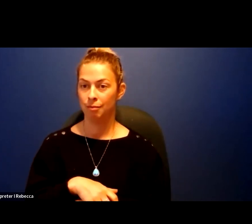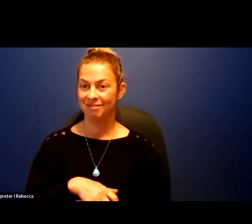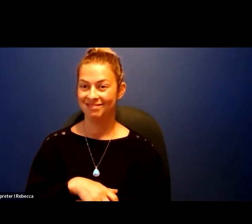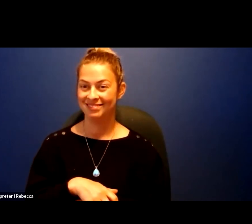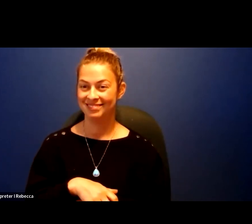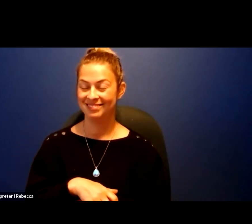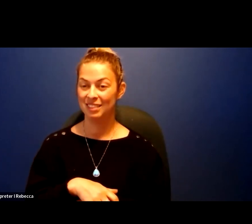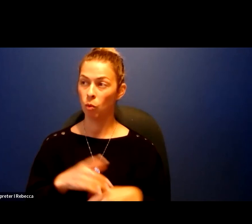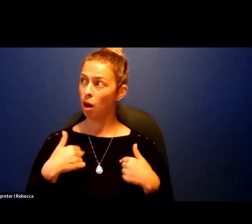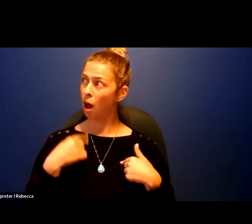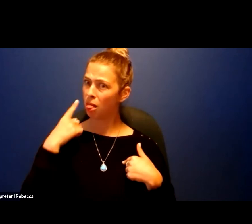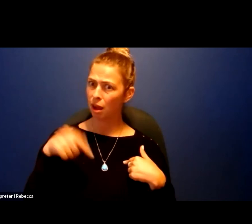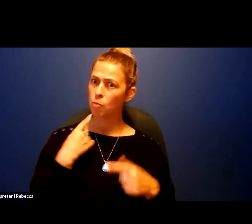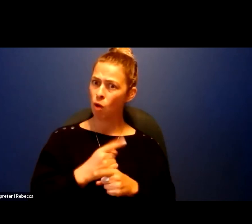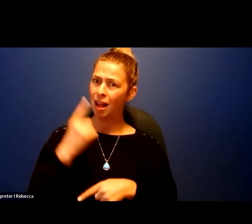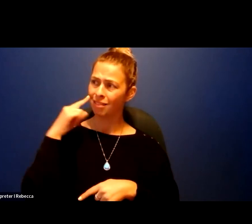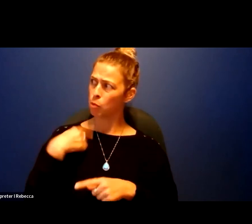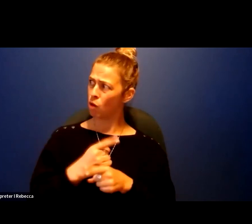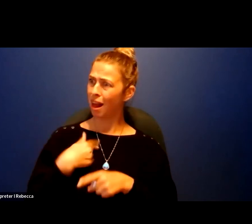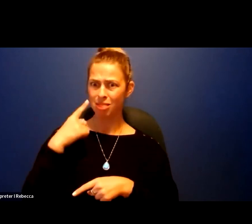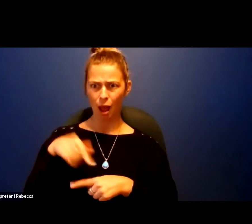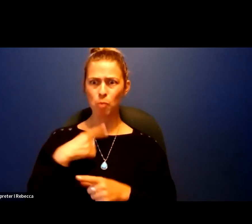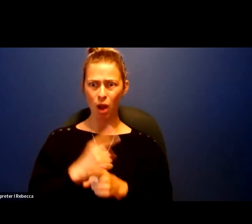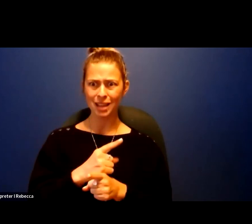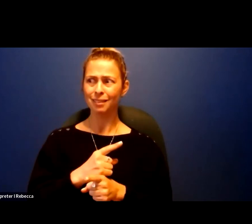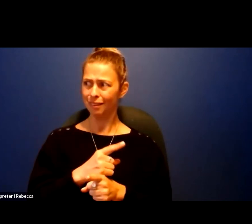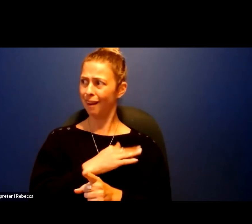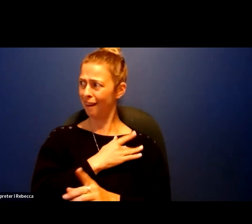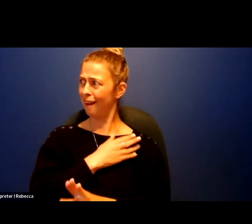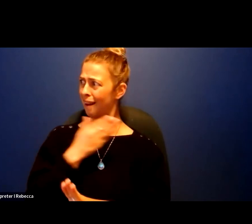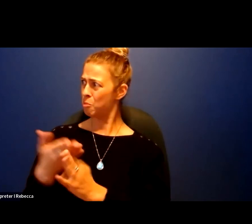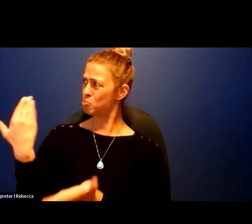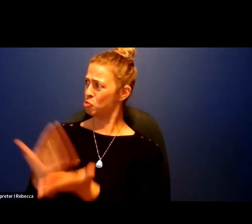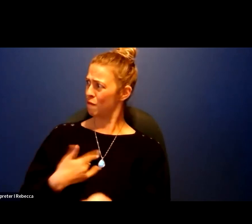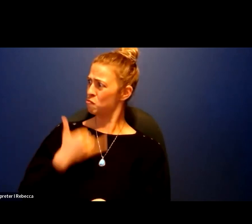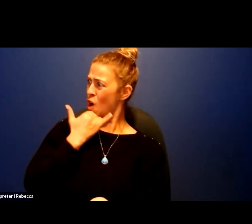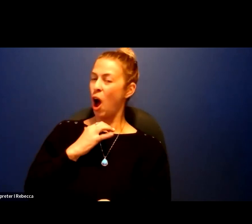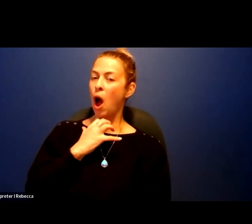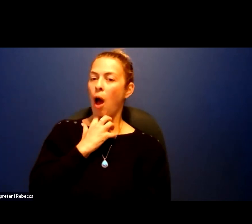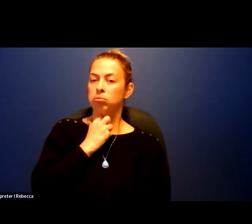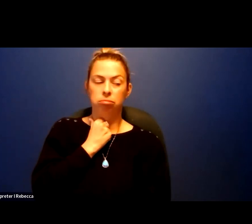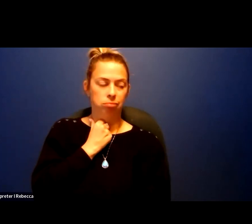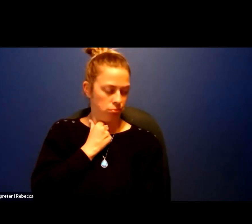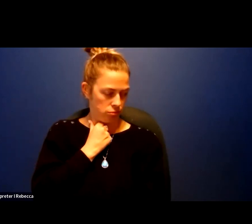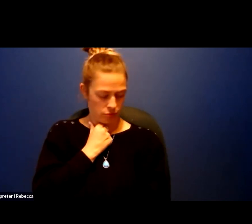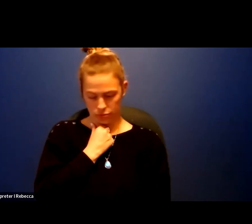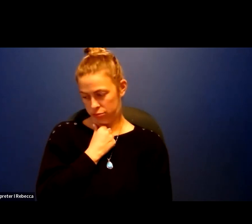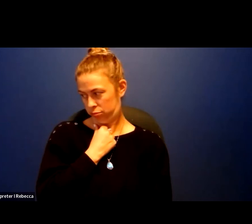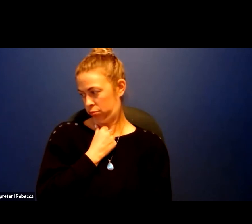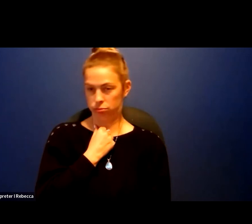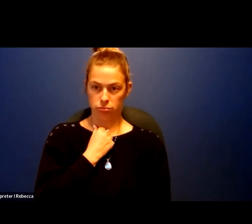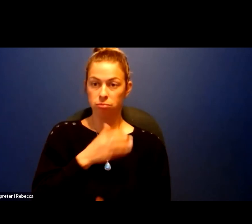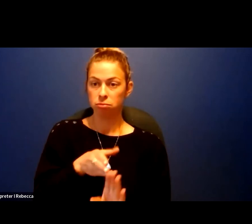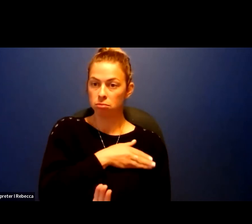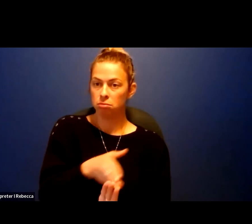that you are right as you are when you're actually right until the moment it's revealed to you that you're wrong.